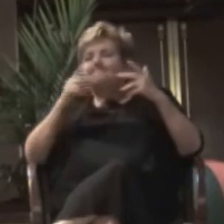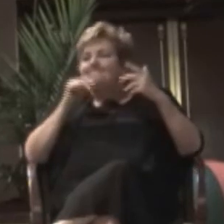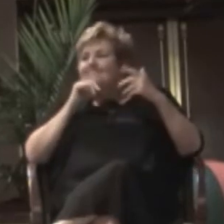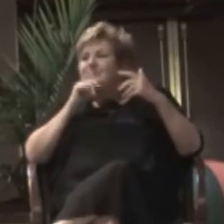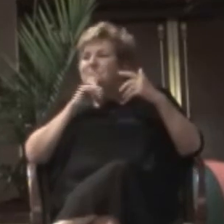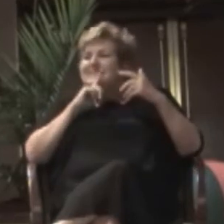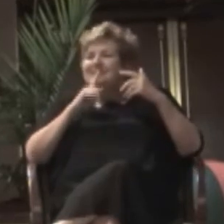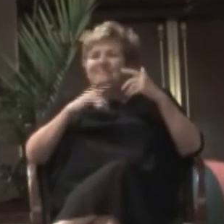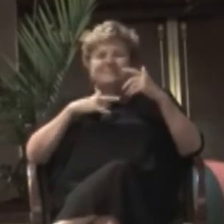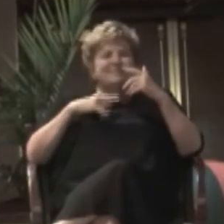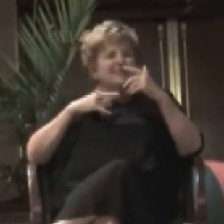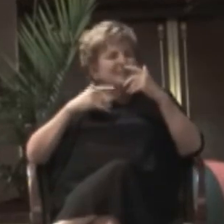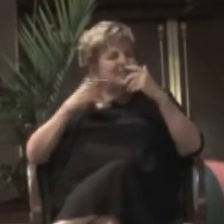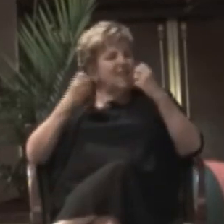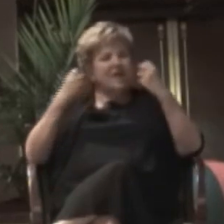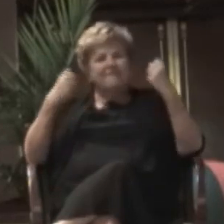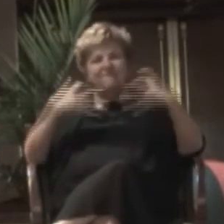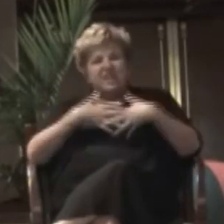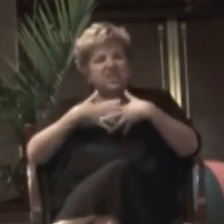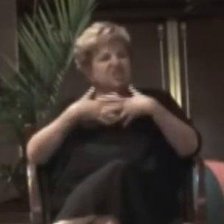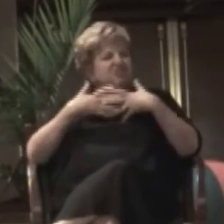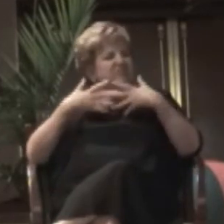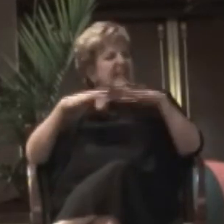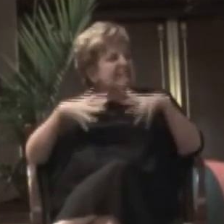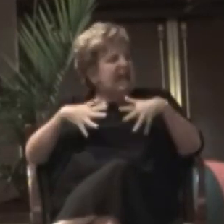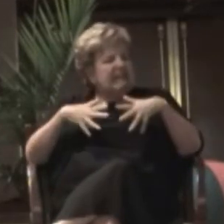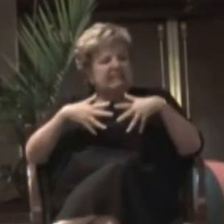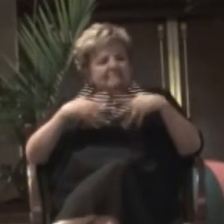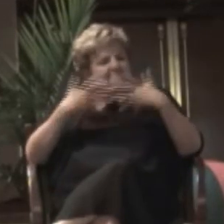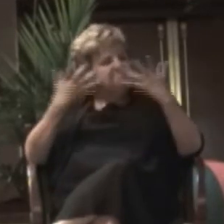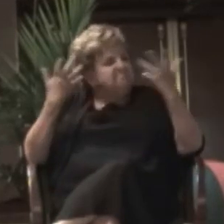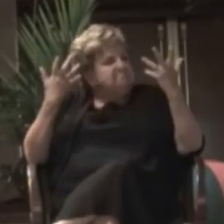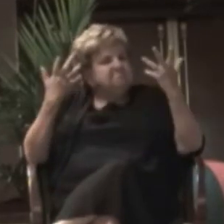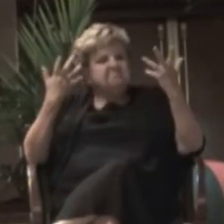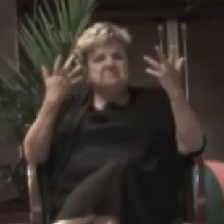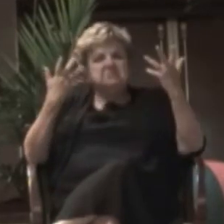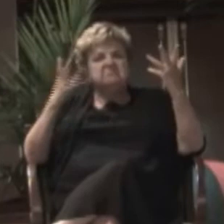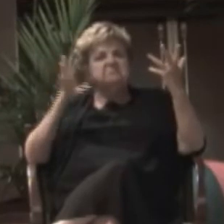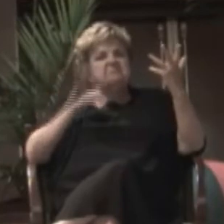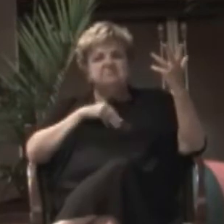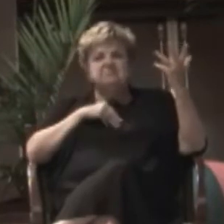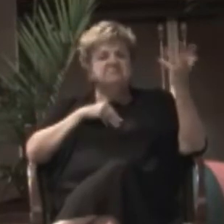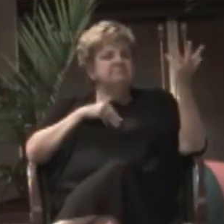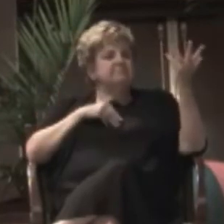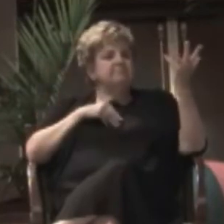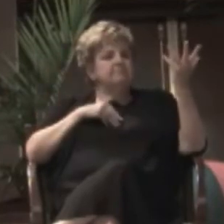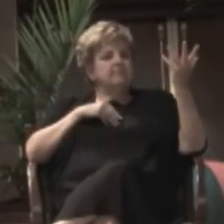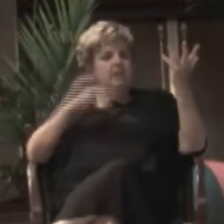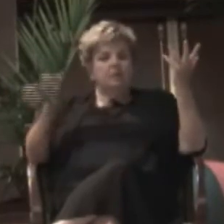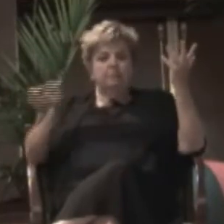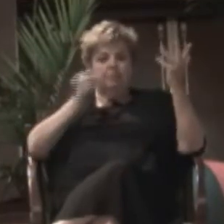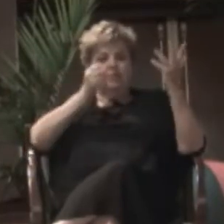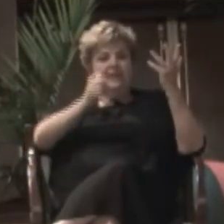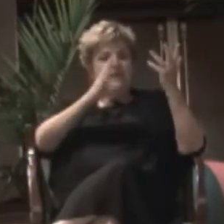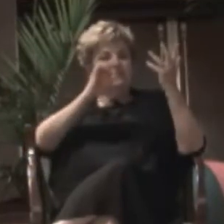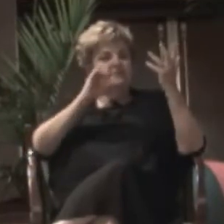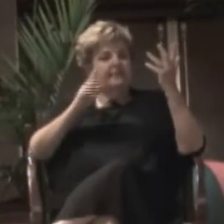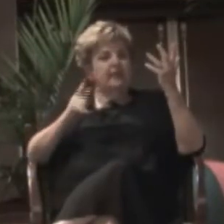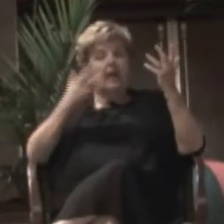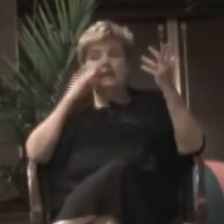just resigned to the fate. And totally isolated. They put me in a cell, didn't know who was in the cell on either side of me. It wasn't